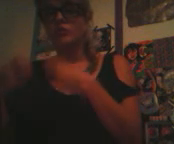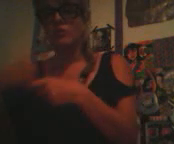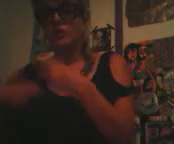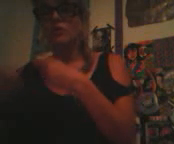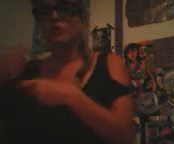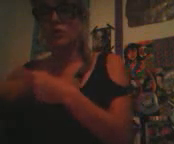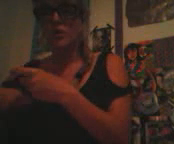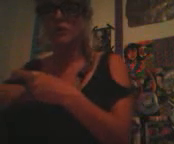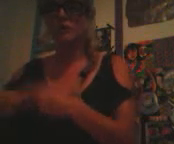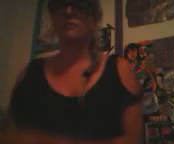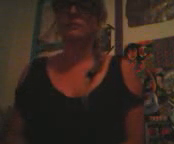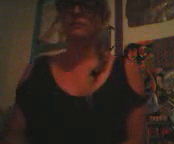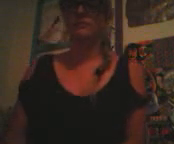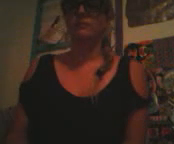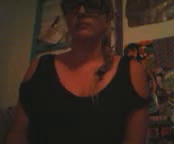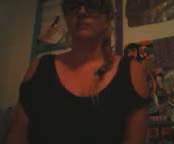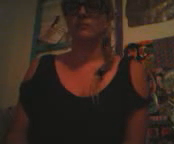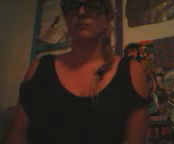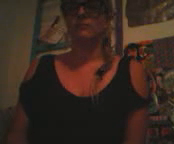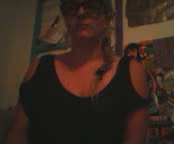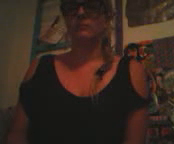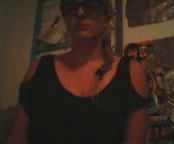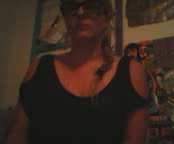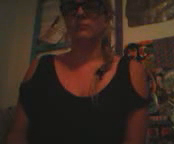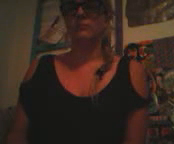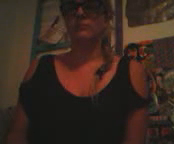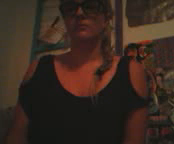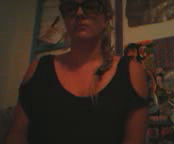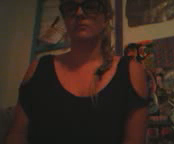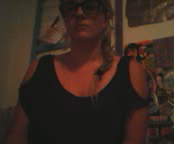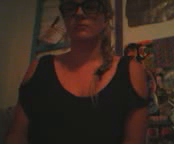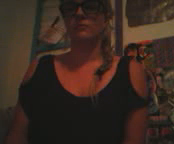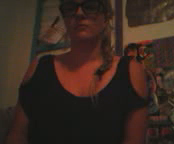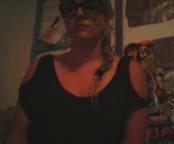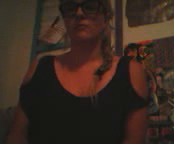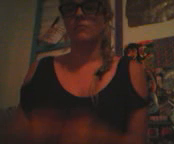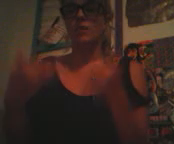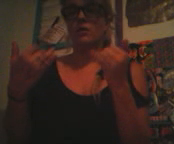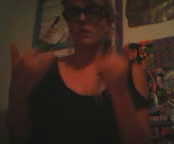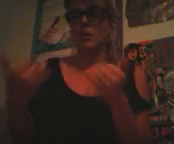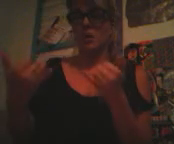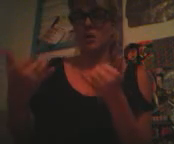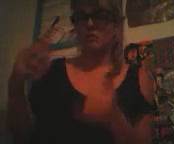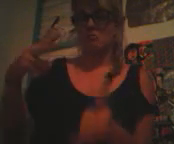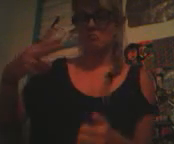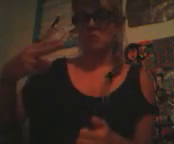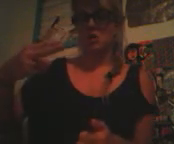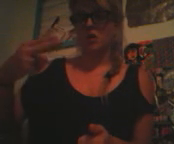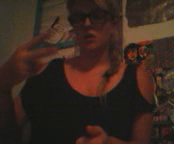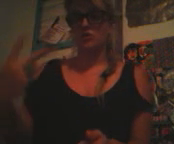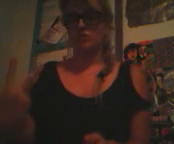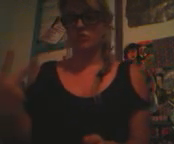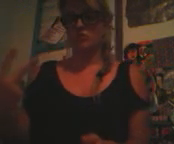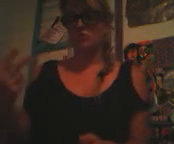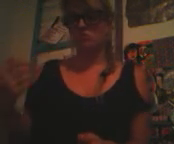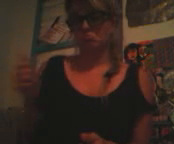with the chlorine, now is by itself on the outside. And that is an example called a single replacement. Once again, I think a good way to think of this